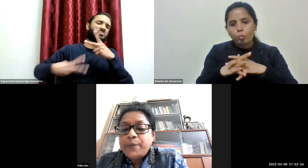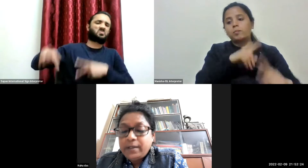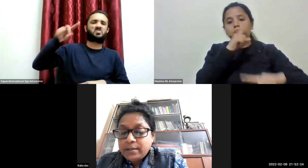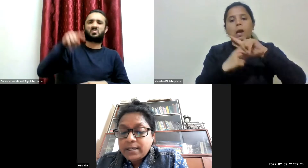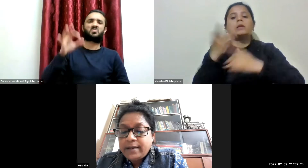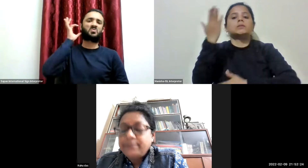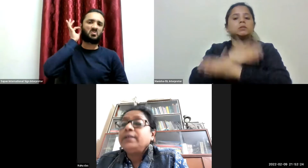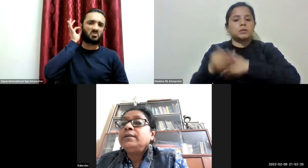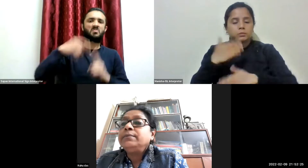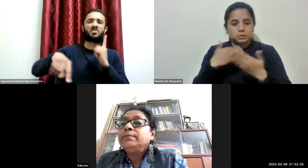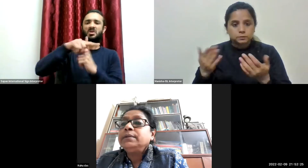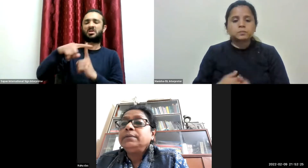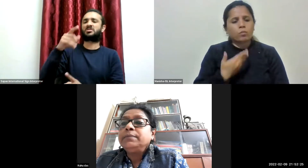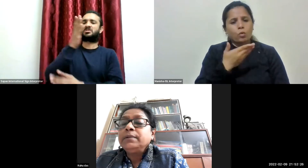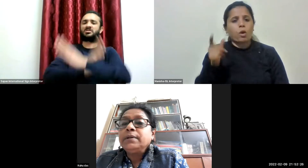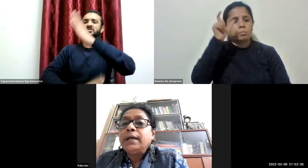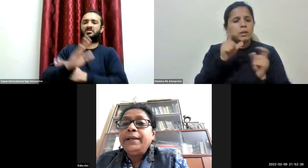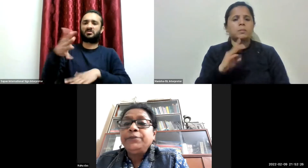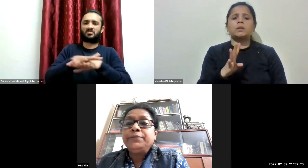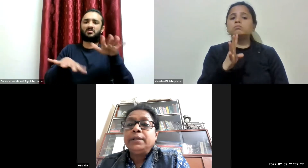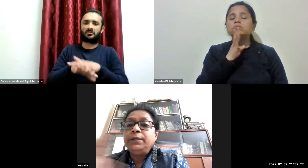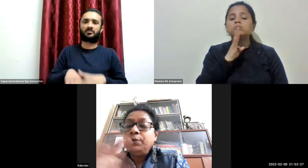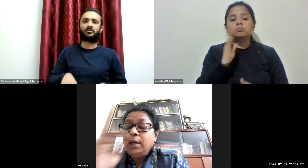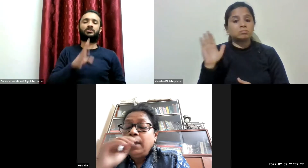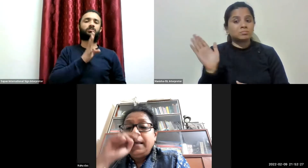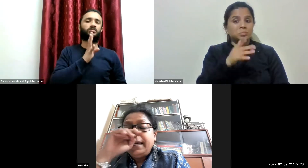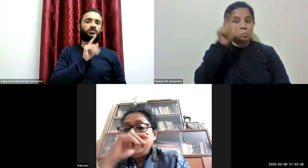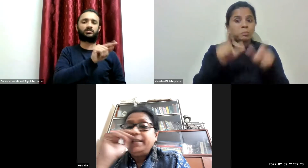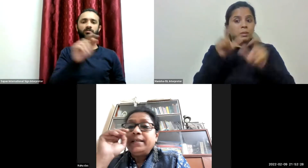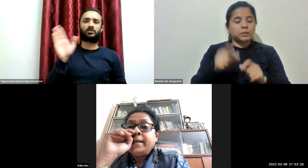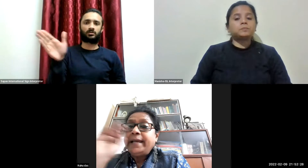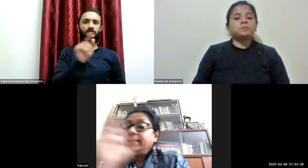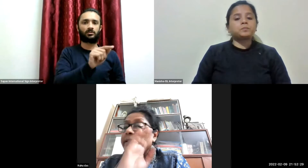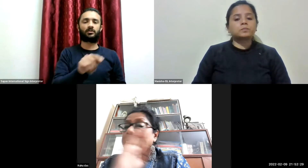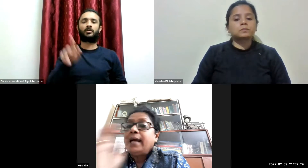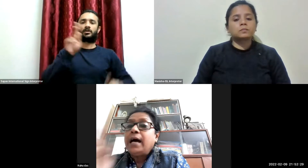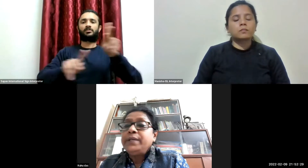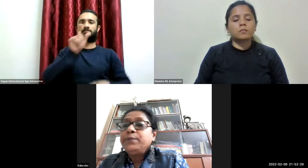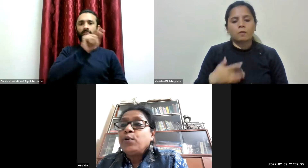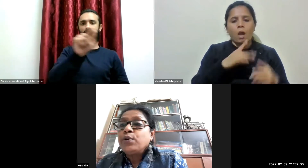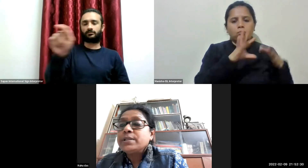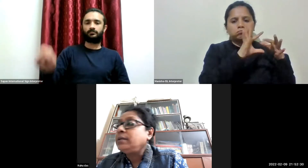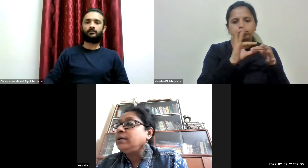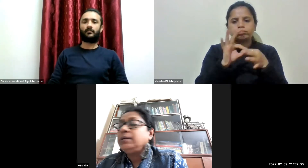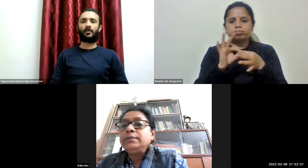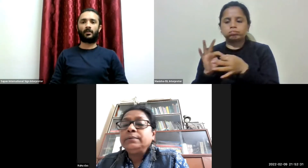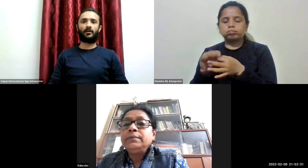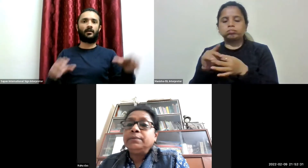All the speakers have kind of, you know, interconnected that how it